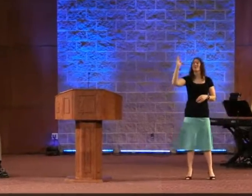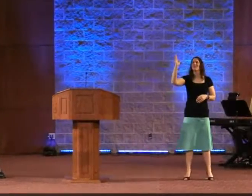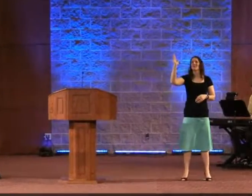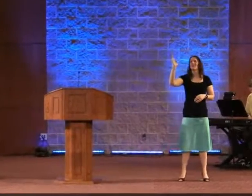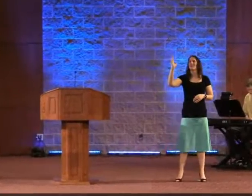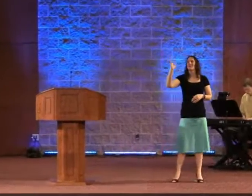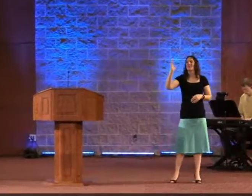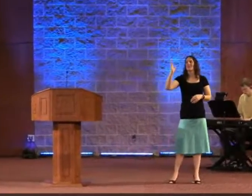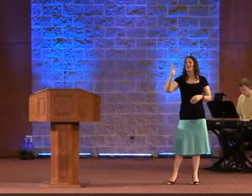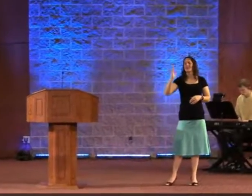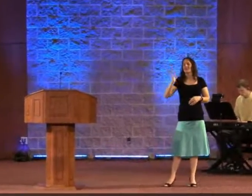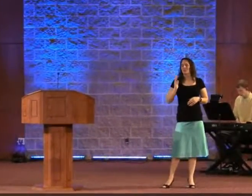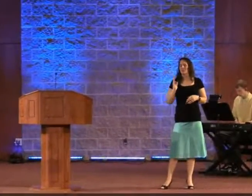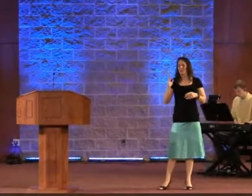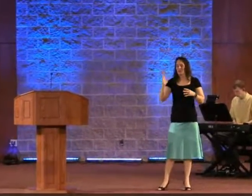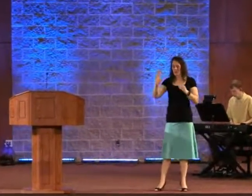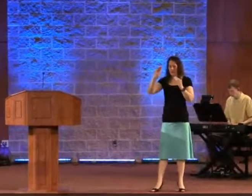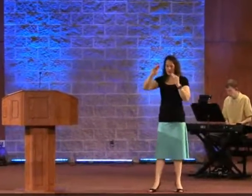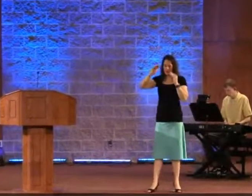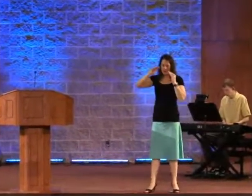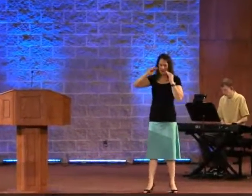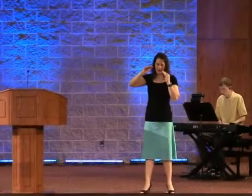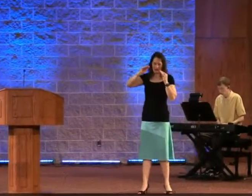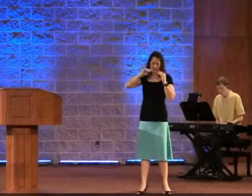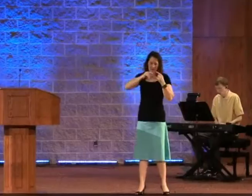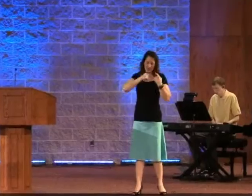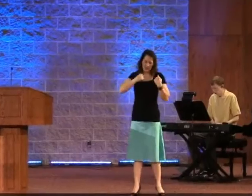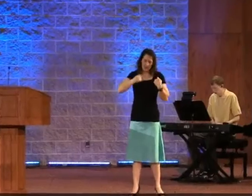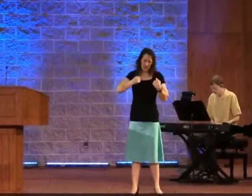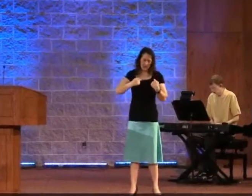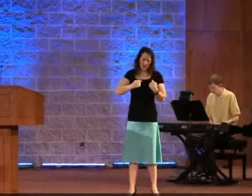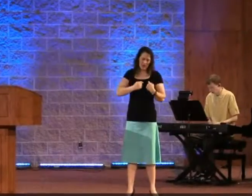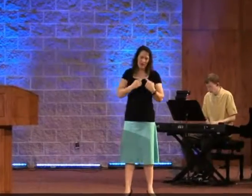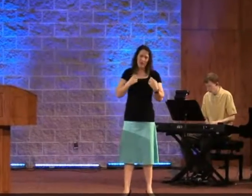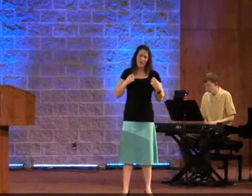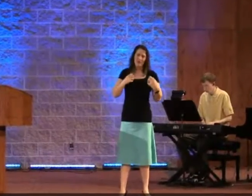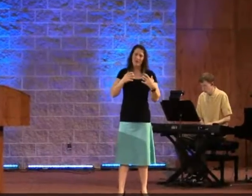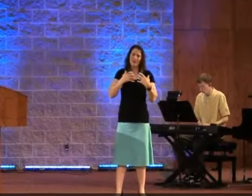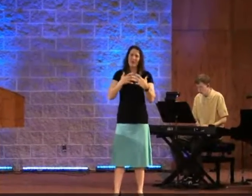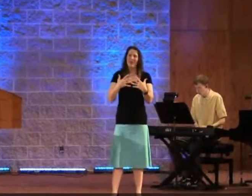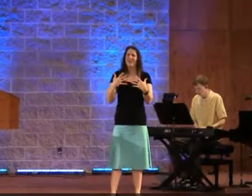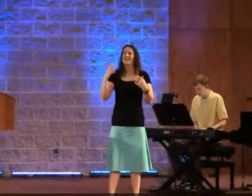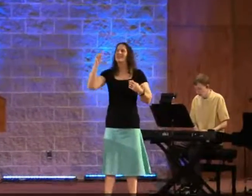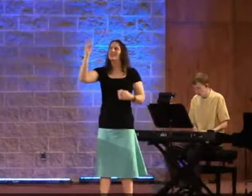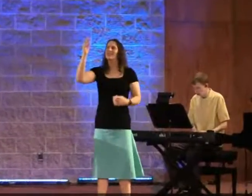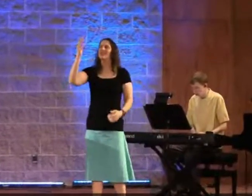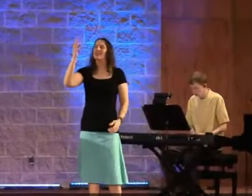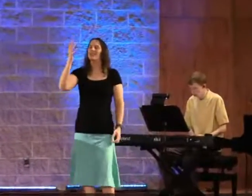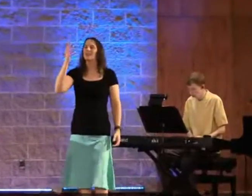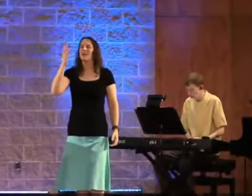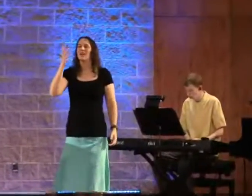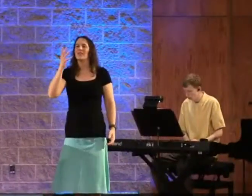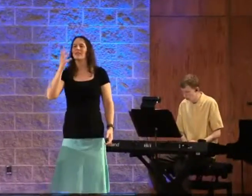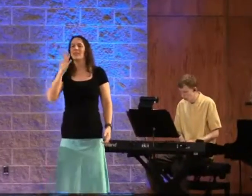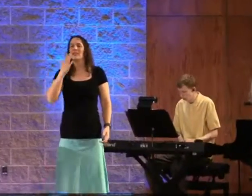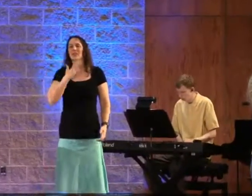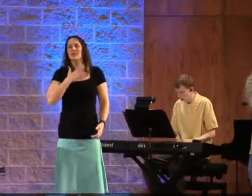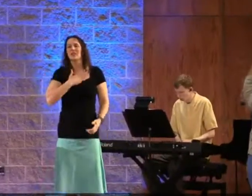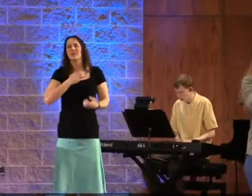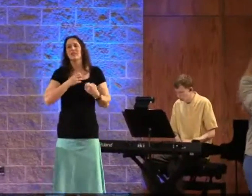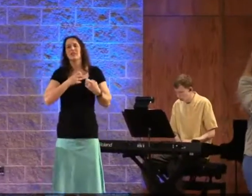To fear and grace